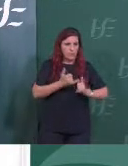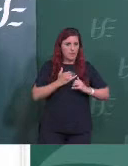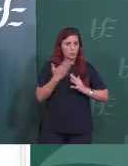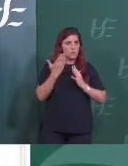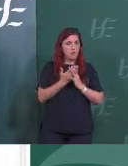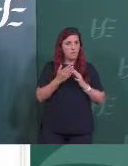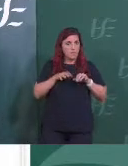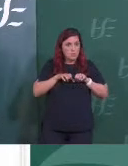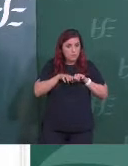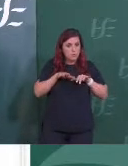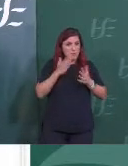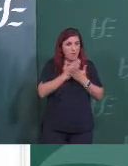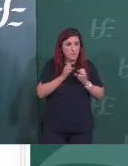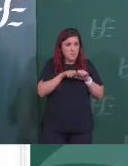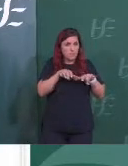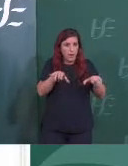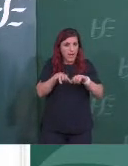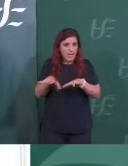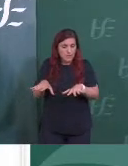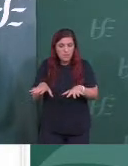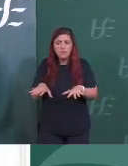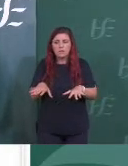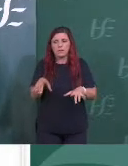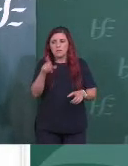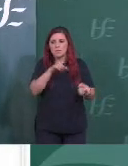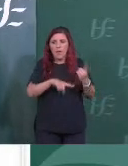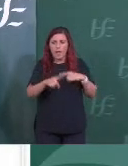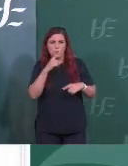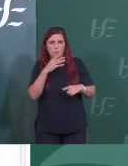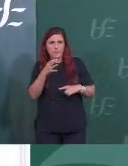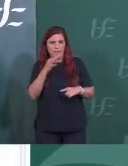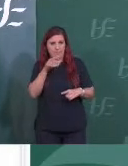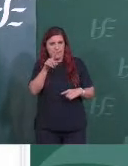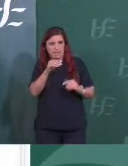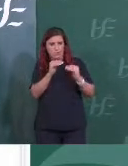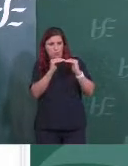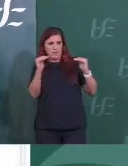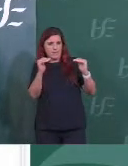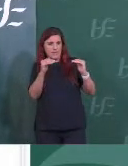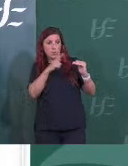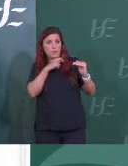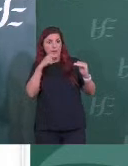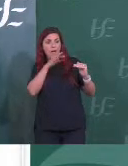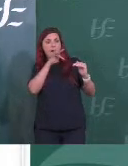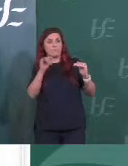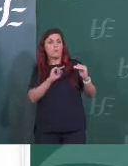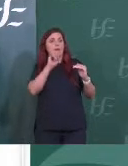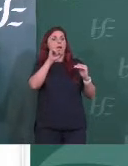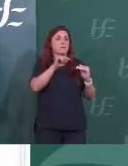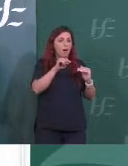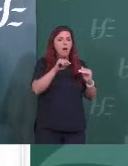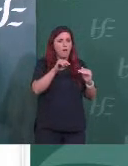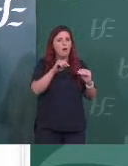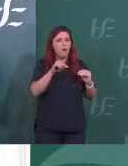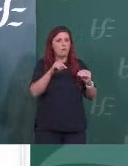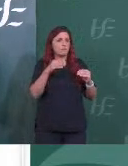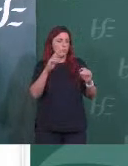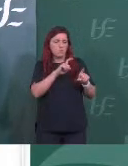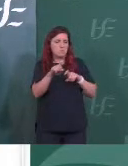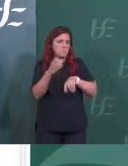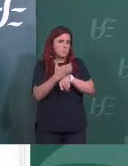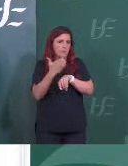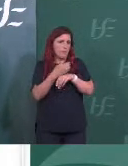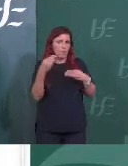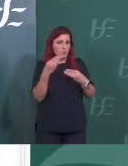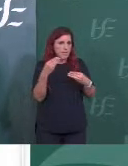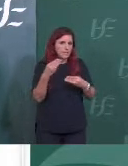of COVID-19 and reach a critical threshold or inflection point beyond which we could say that we could stop